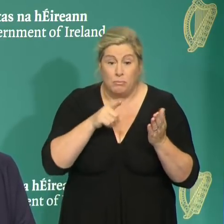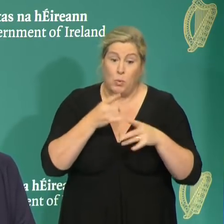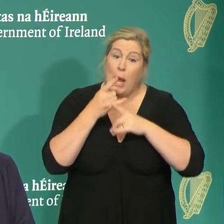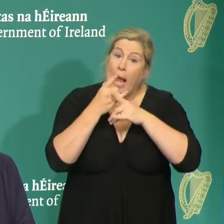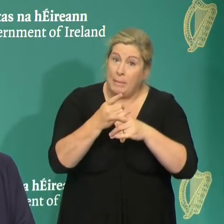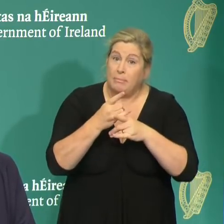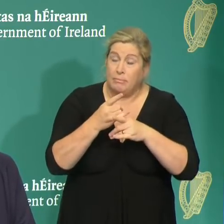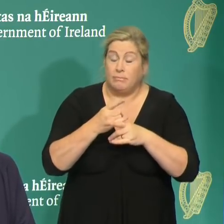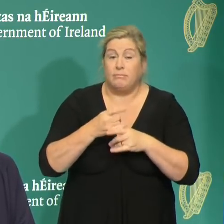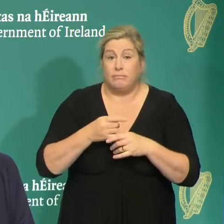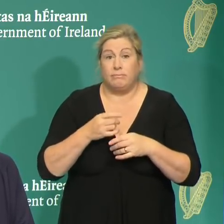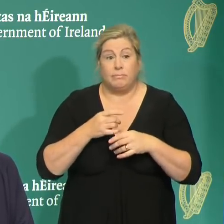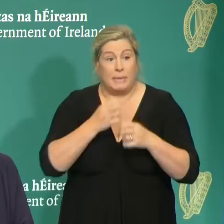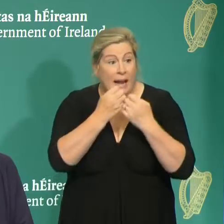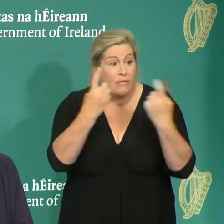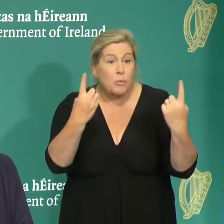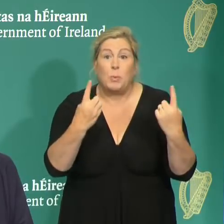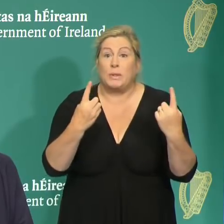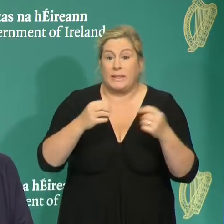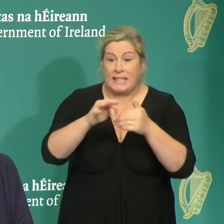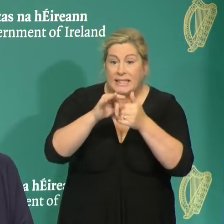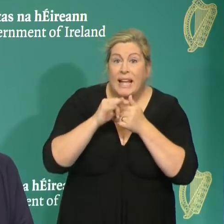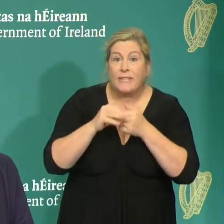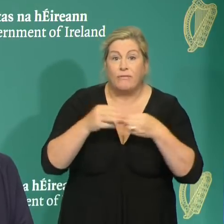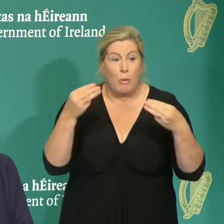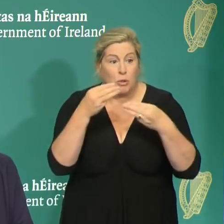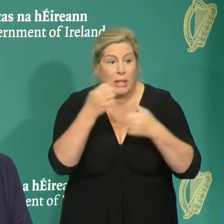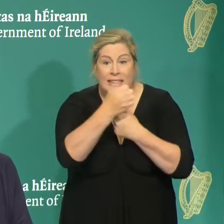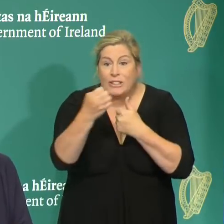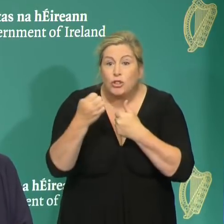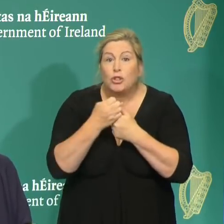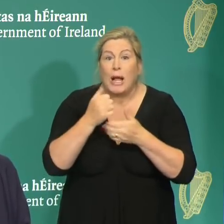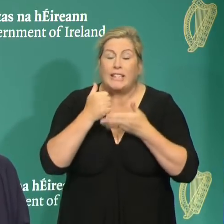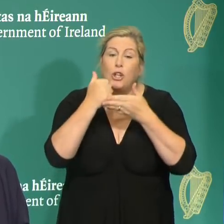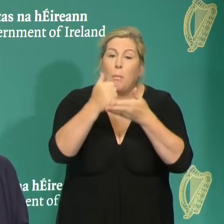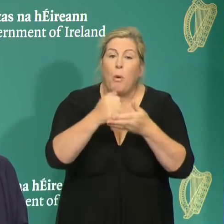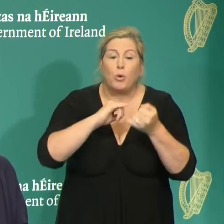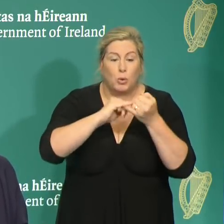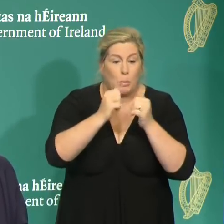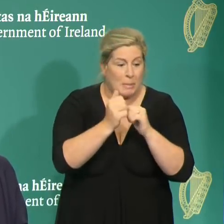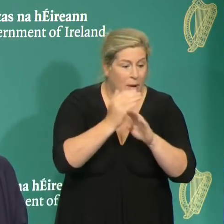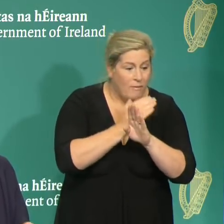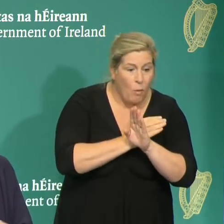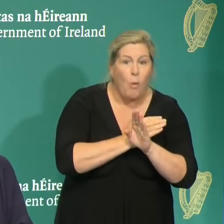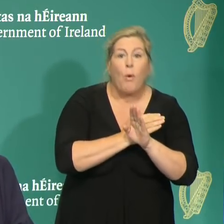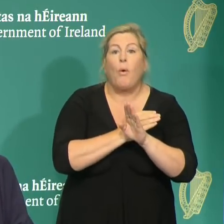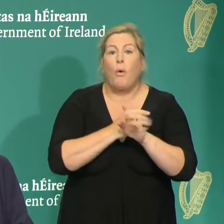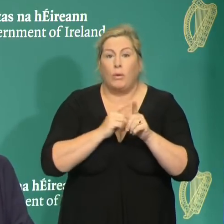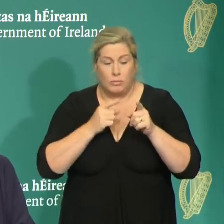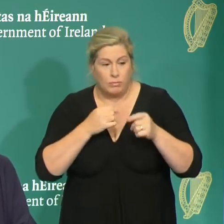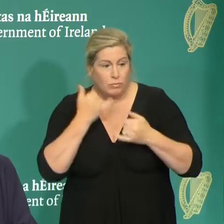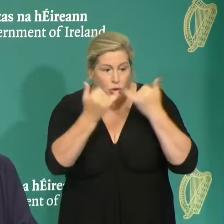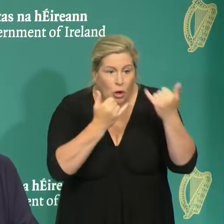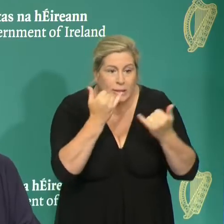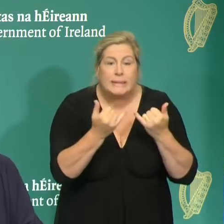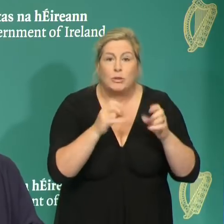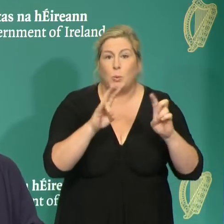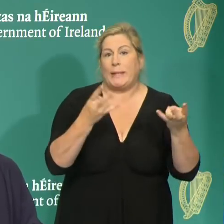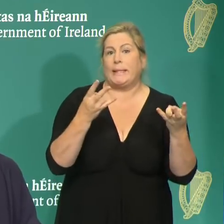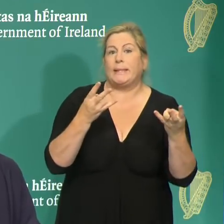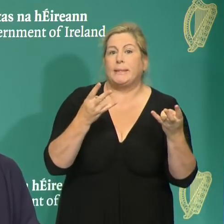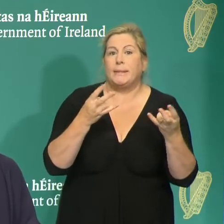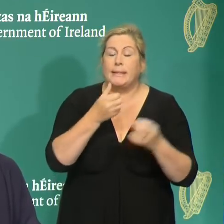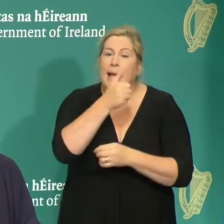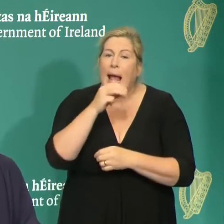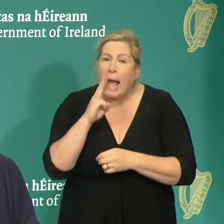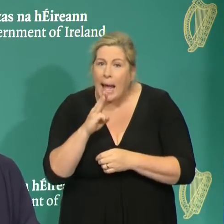stay safe and protect each other and support our contact tracing and testing operations. The app will